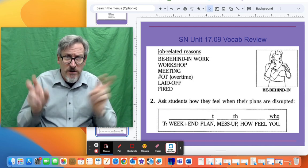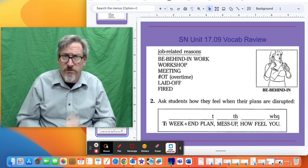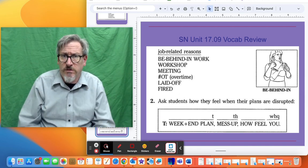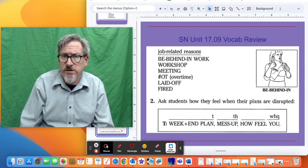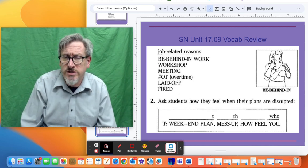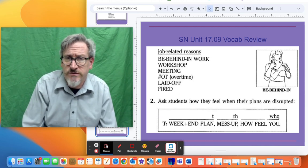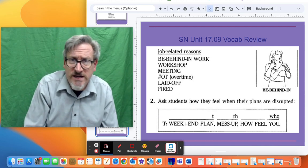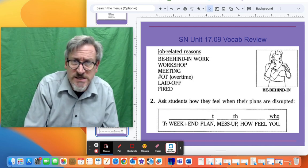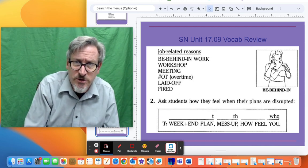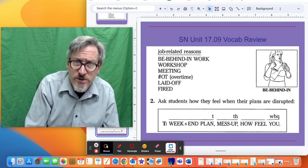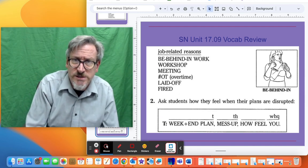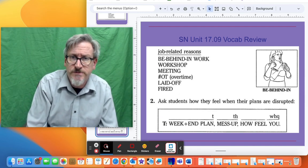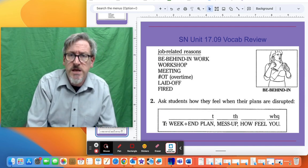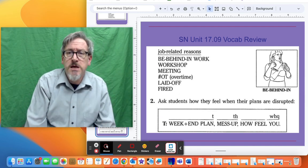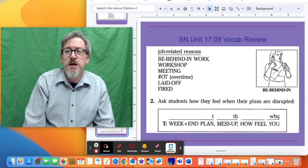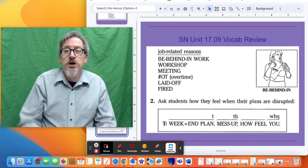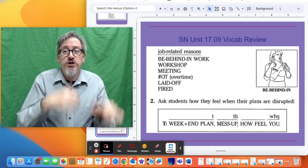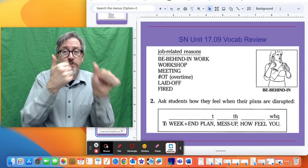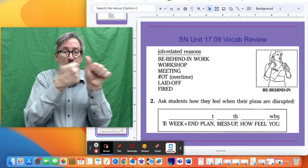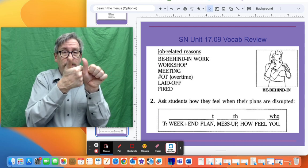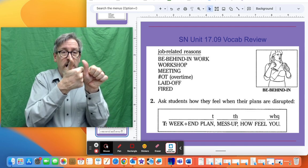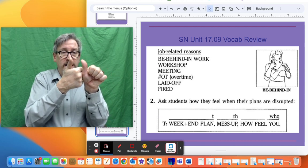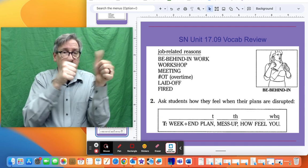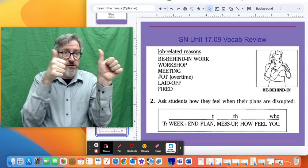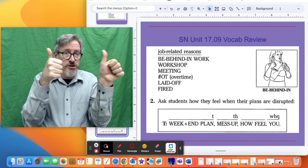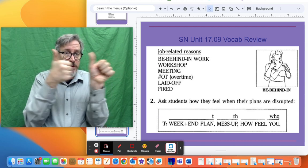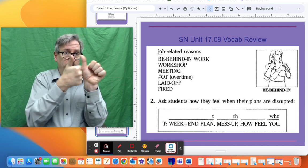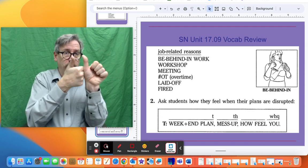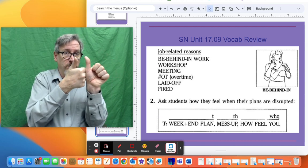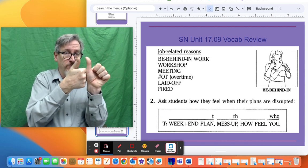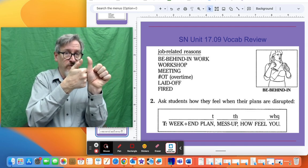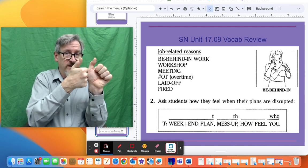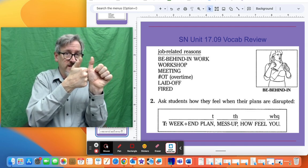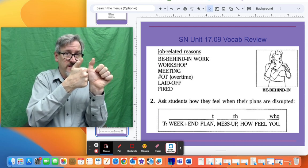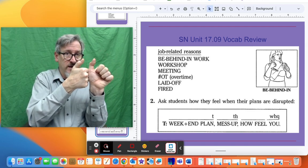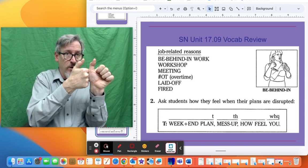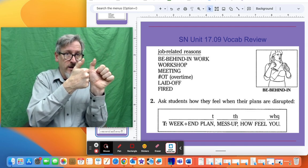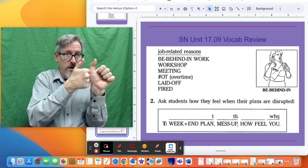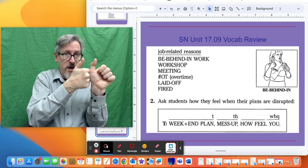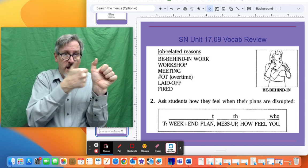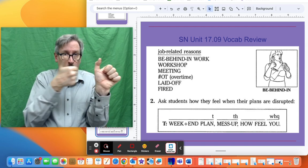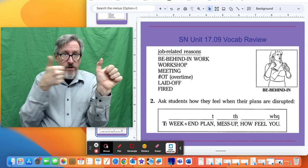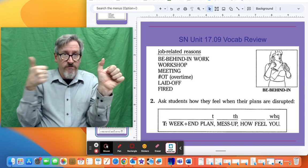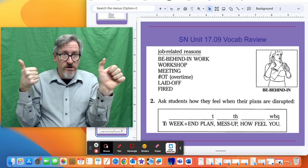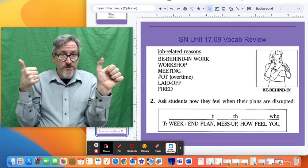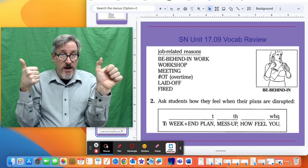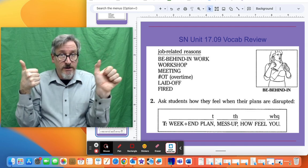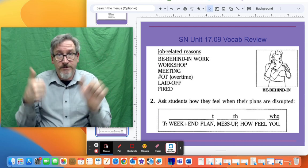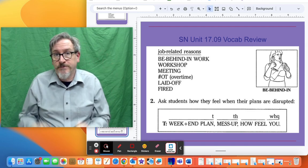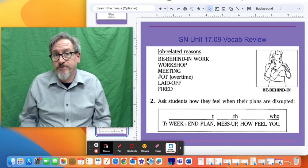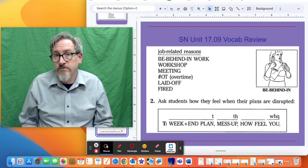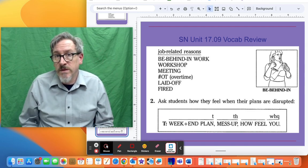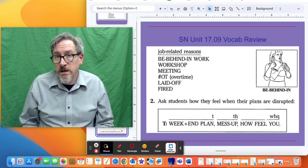around to find some other ones. To be behind. Here's two people both facing the same way, and one falls behind.